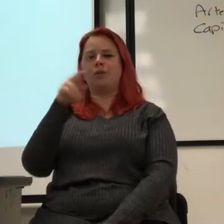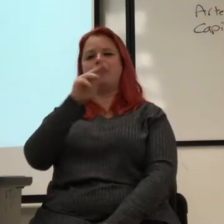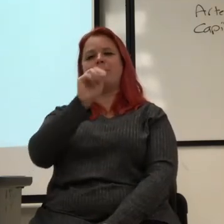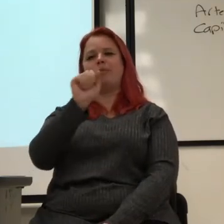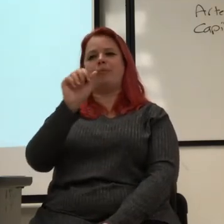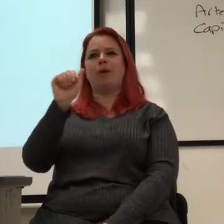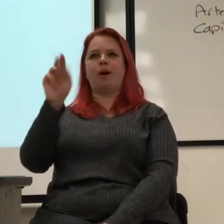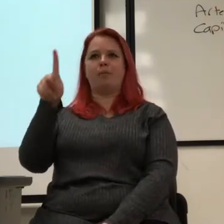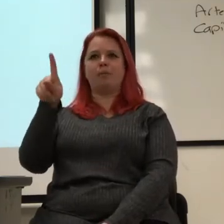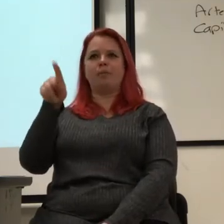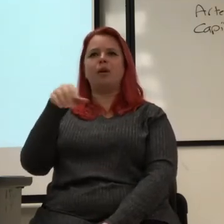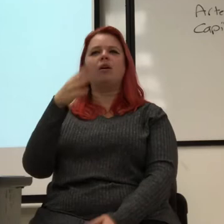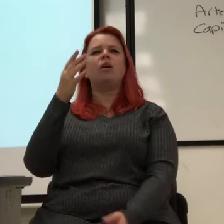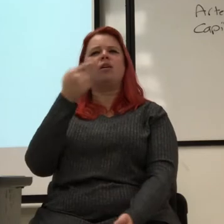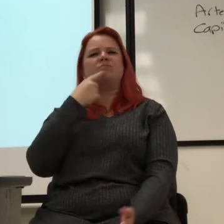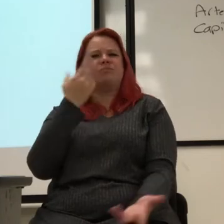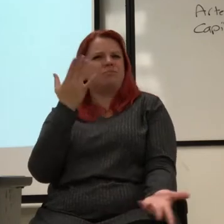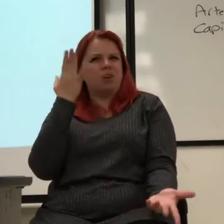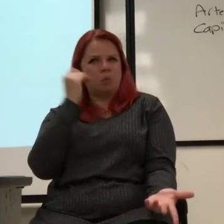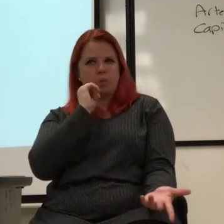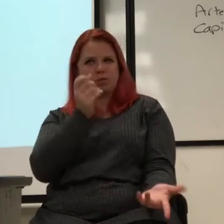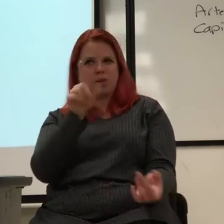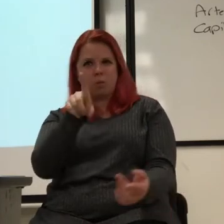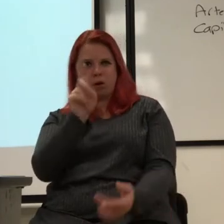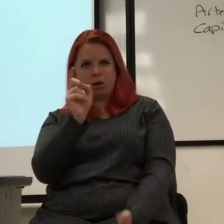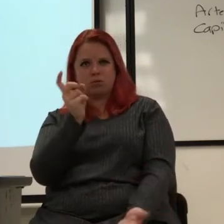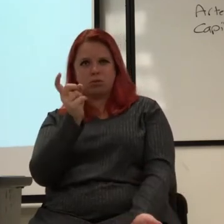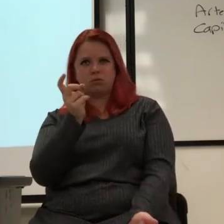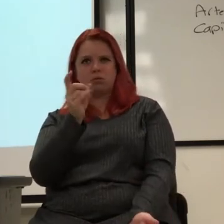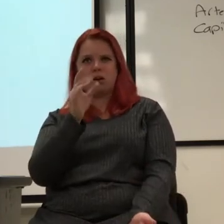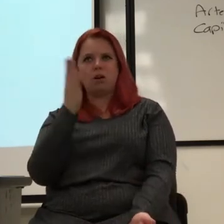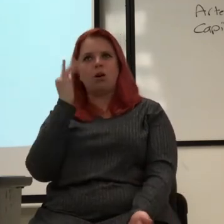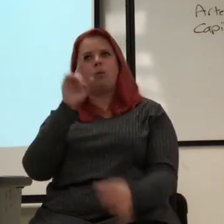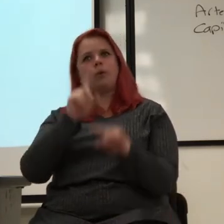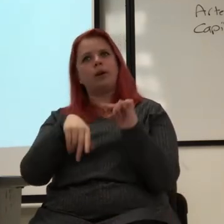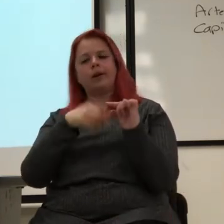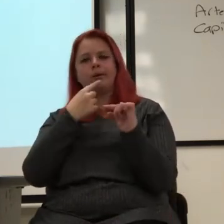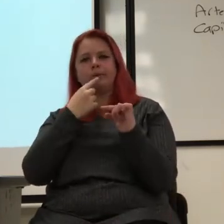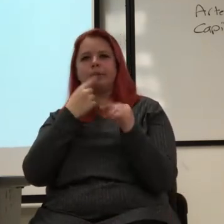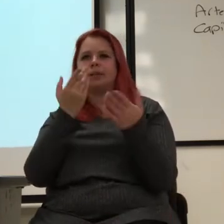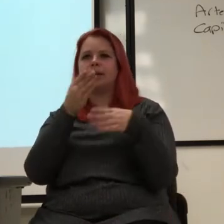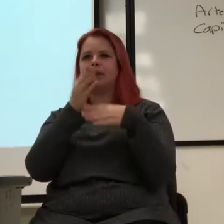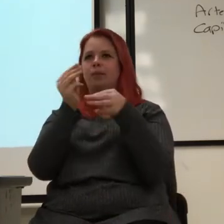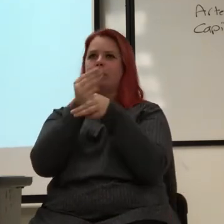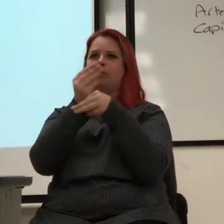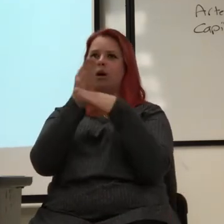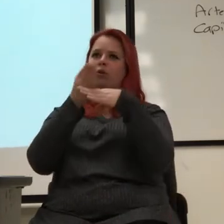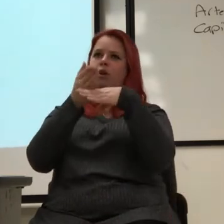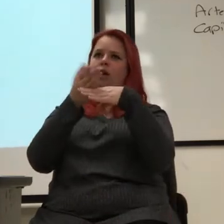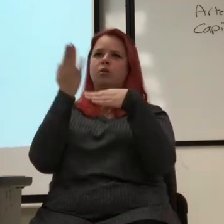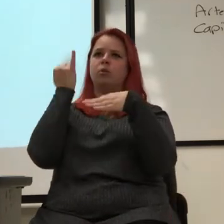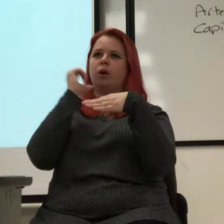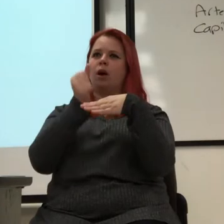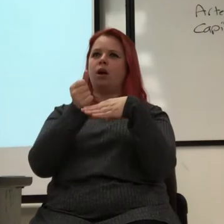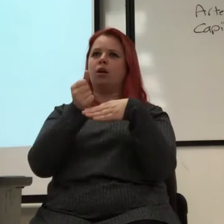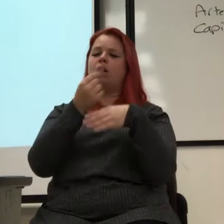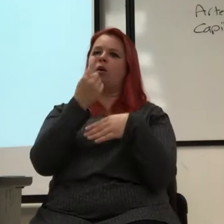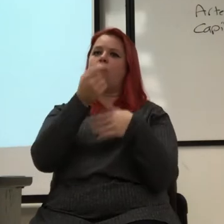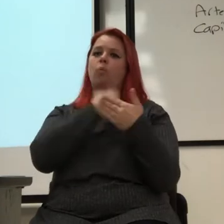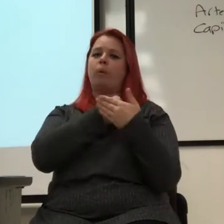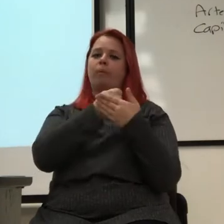100? Why can't you just take the mathematical average? How long is one heartbeat?